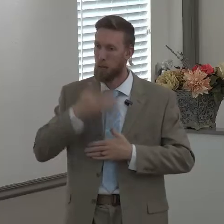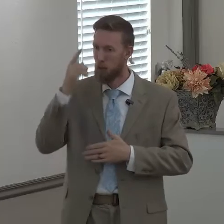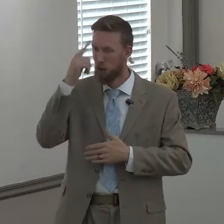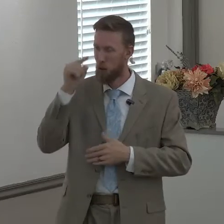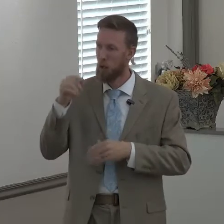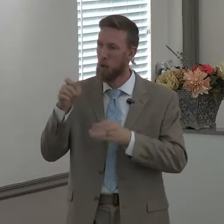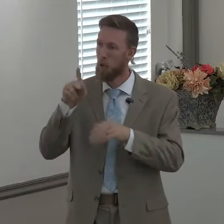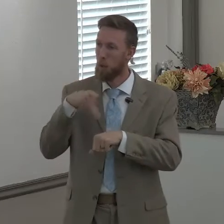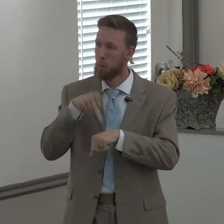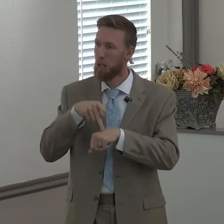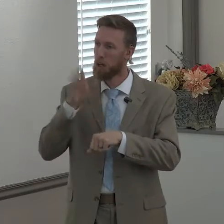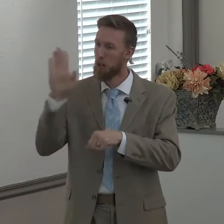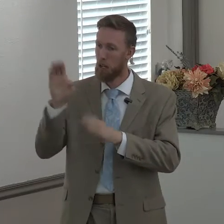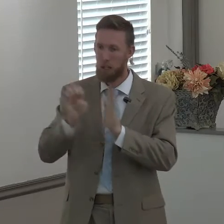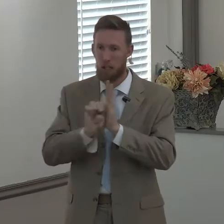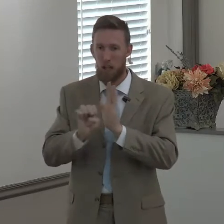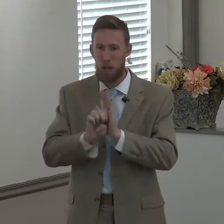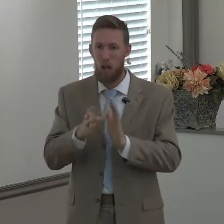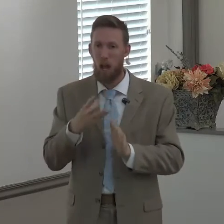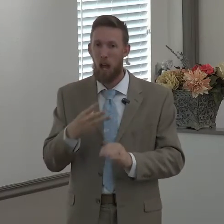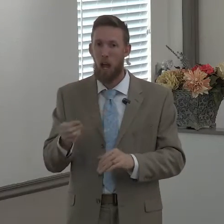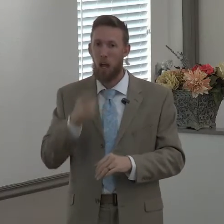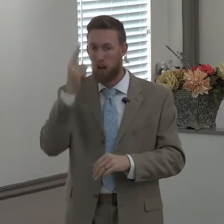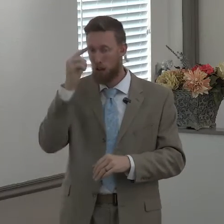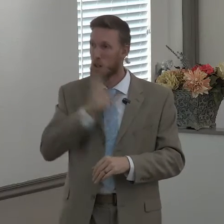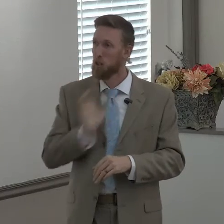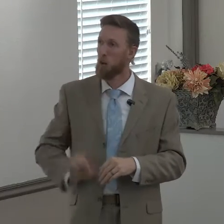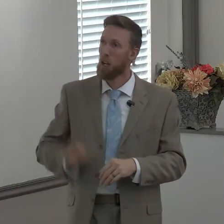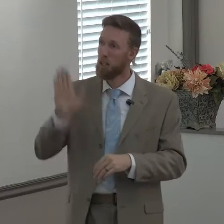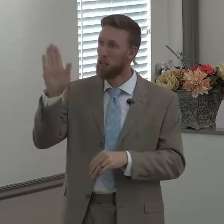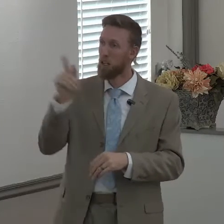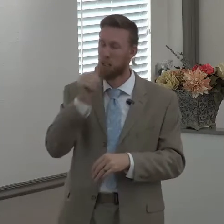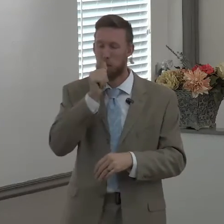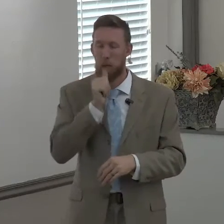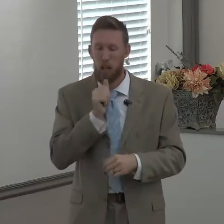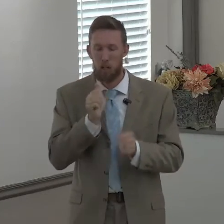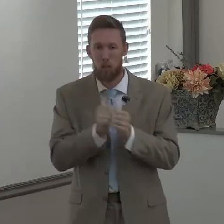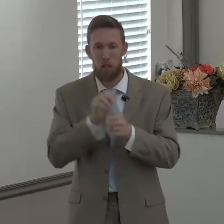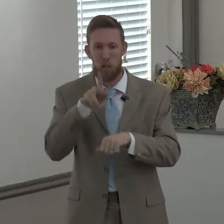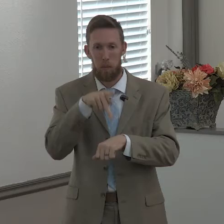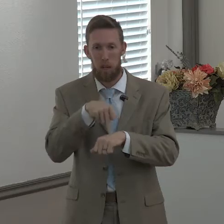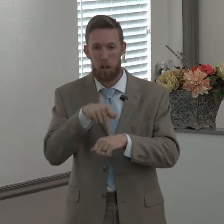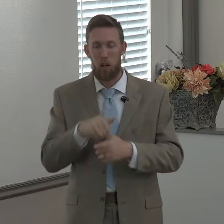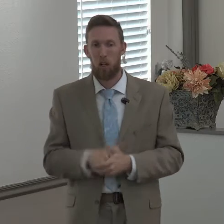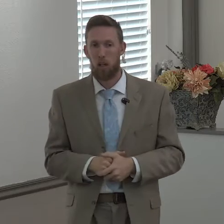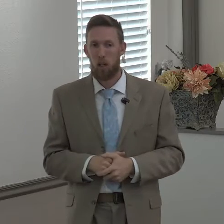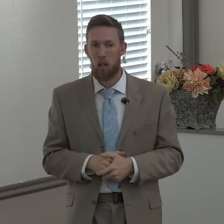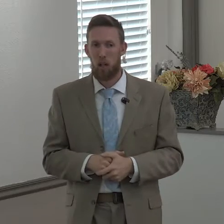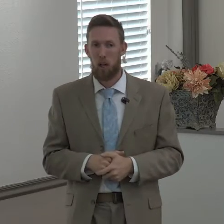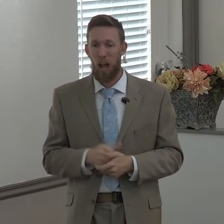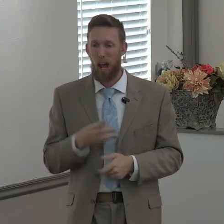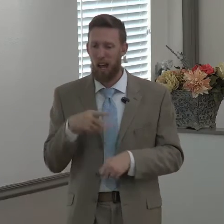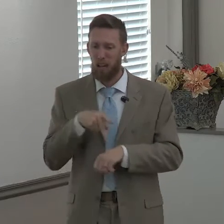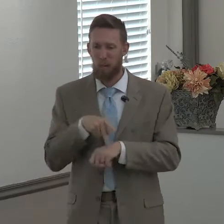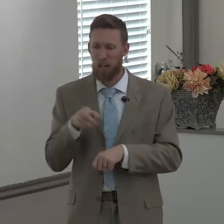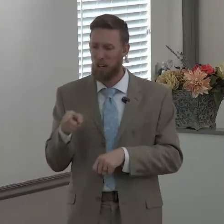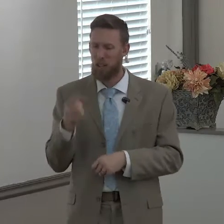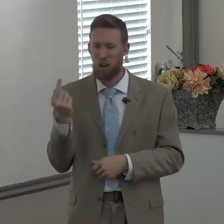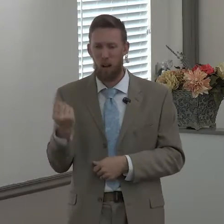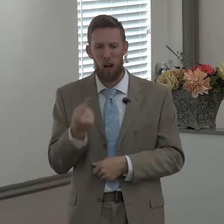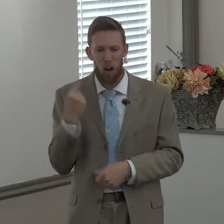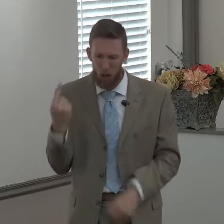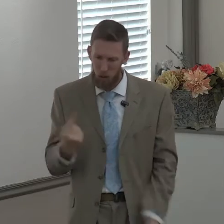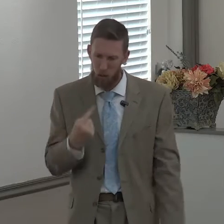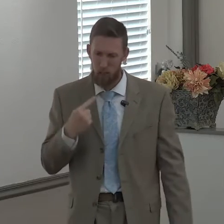the years. I'm so glad for Peter. I'm so glad for the long suffering of my Savior